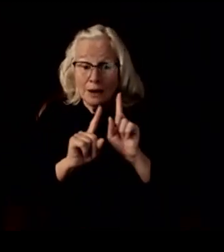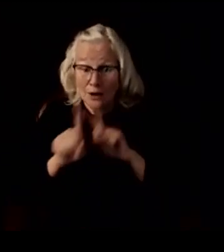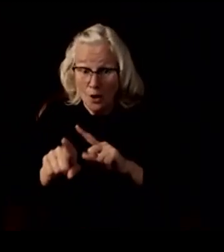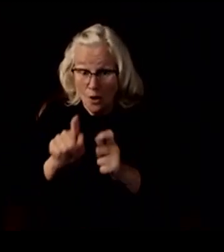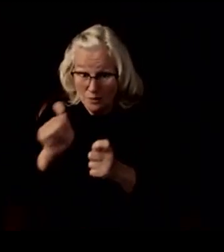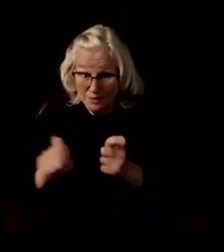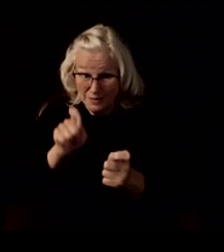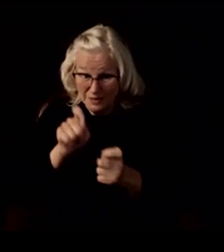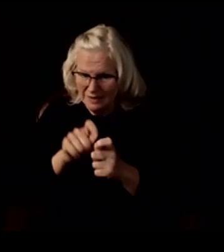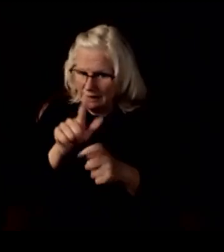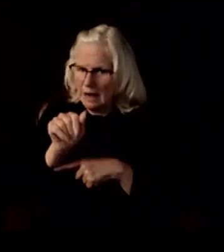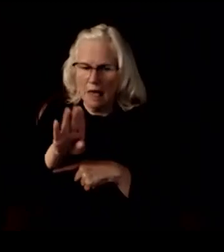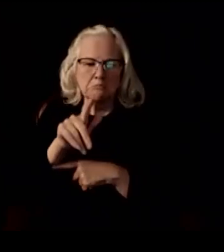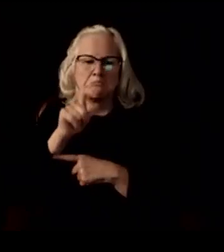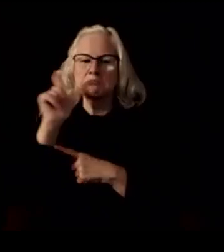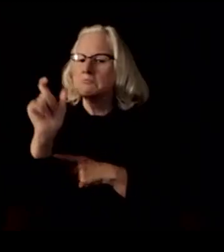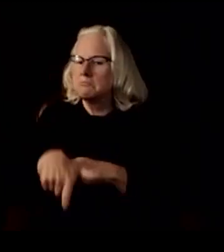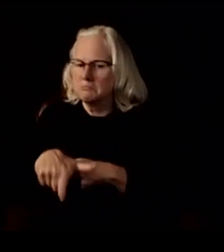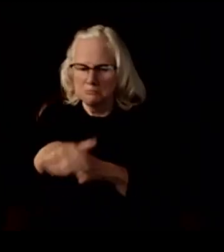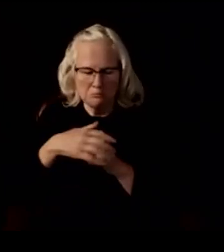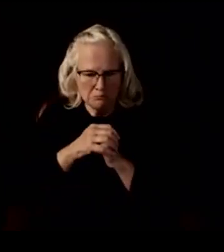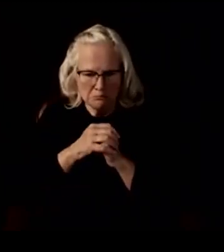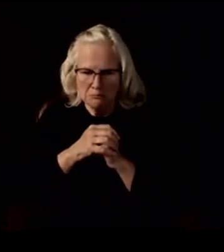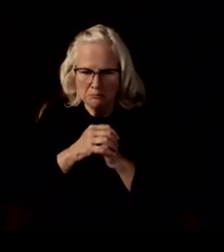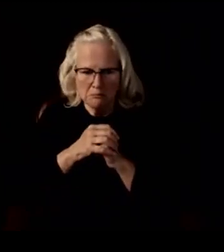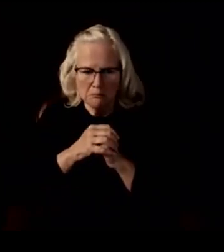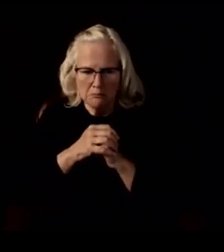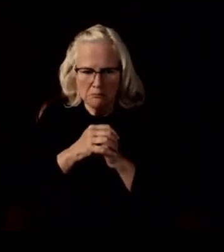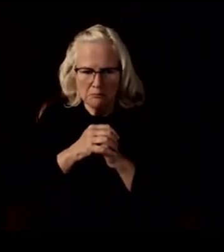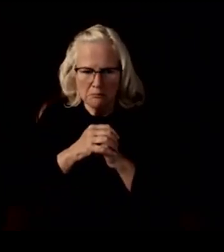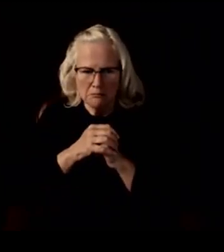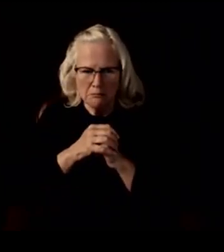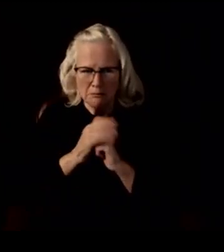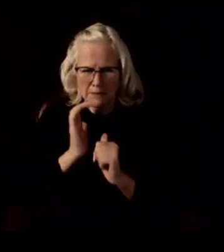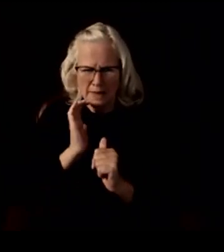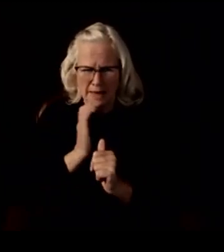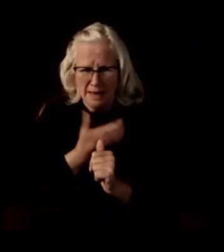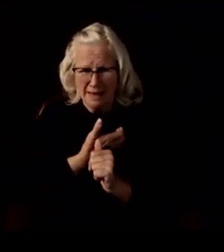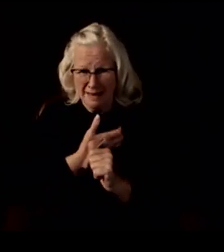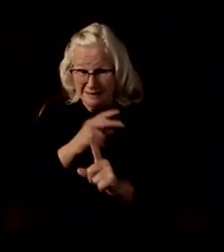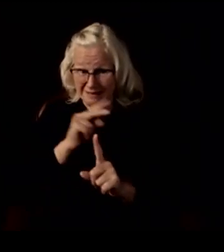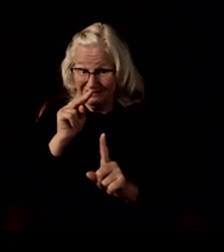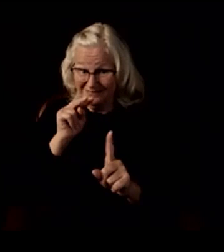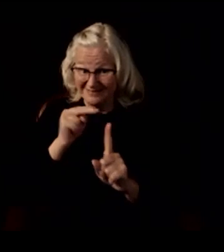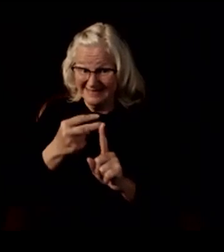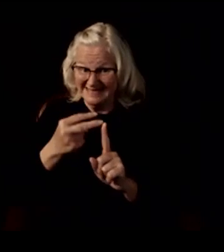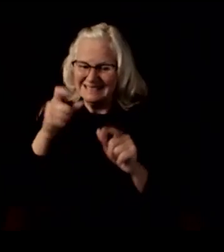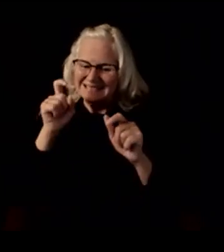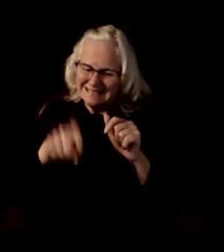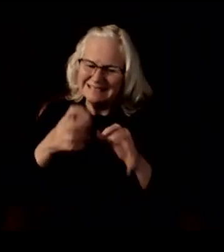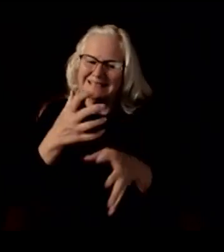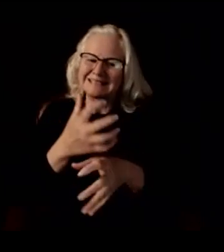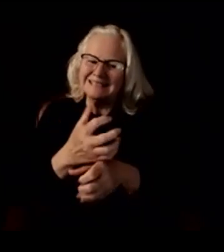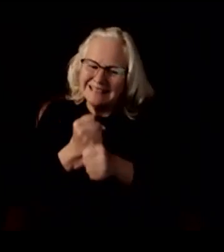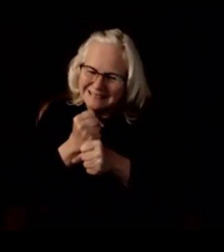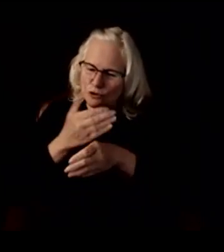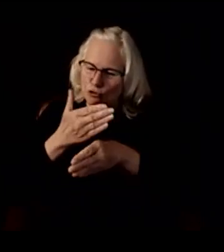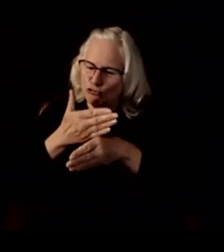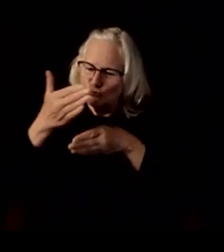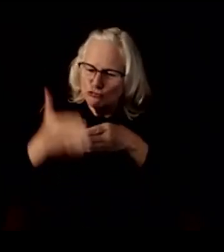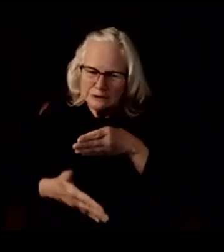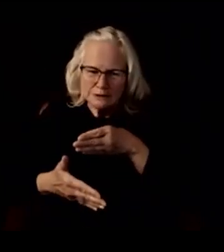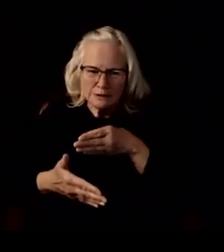at the health department is that we still need to get those results. And oftentimes the providers who use those point of care